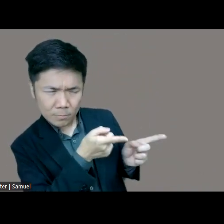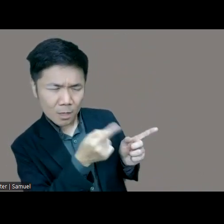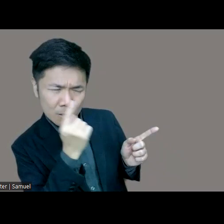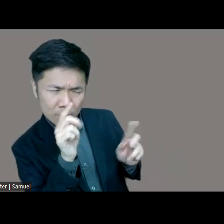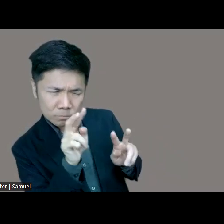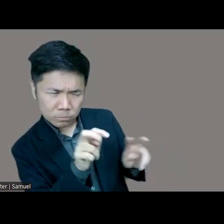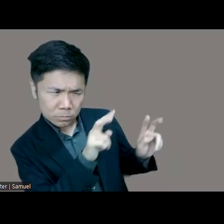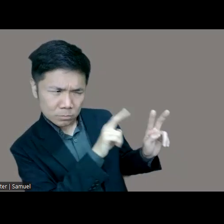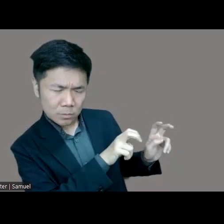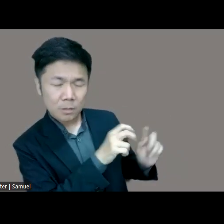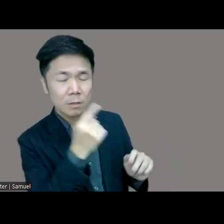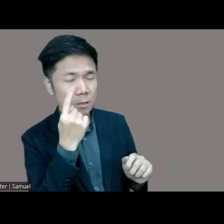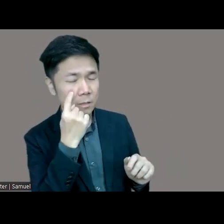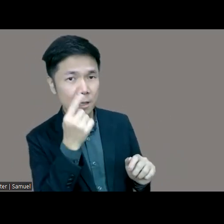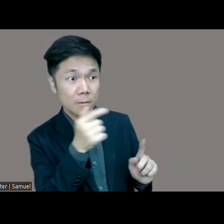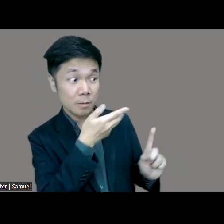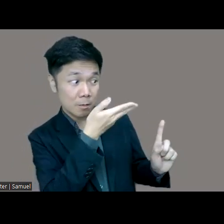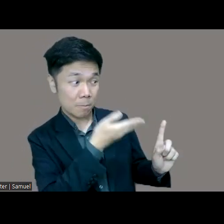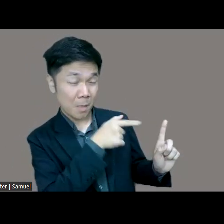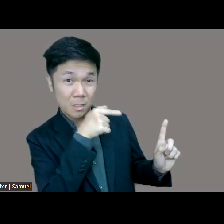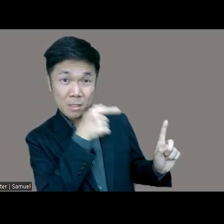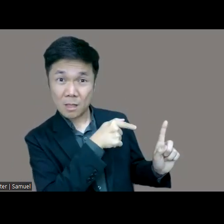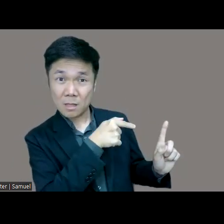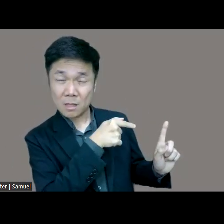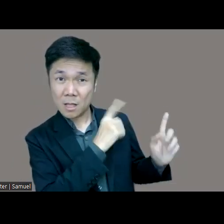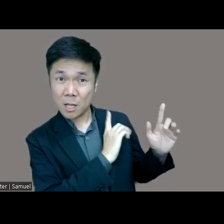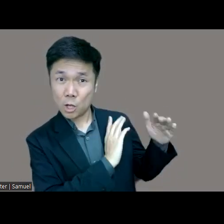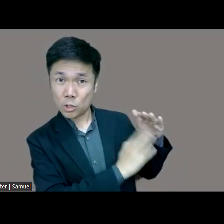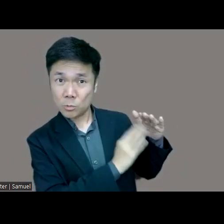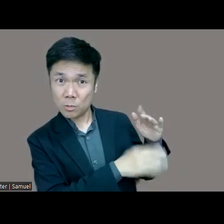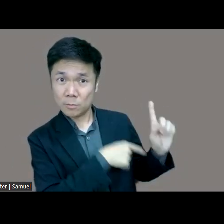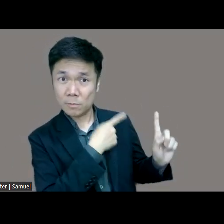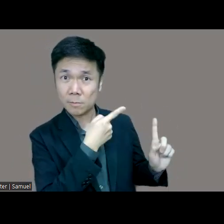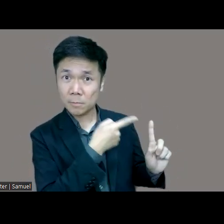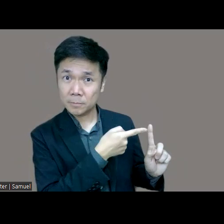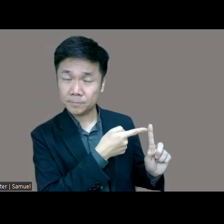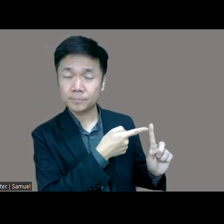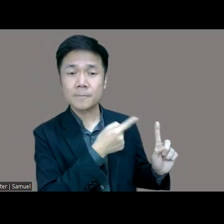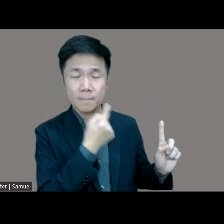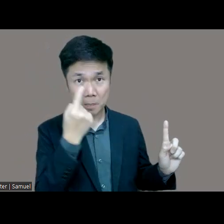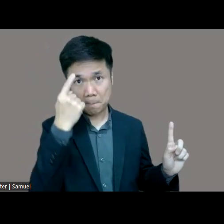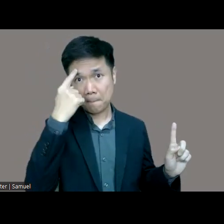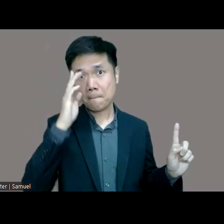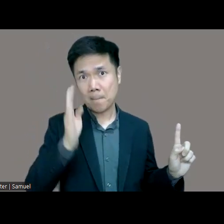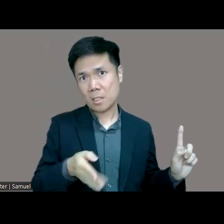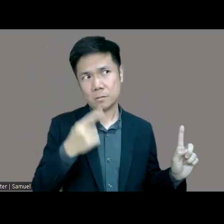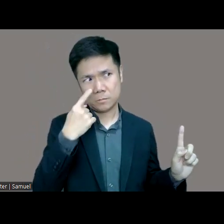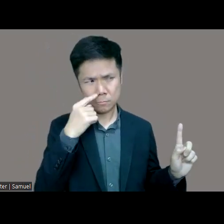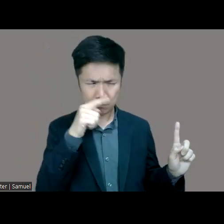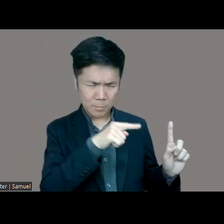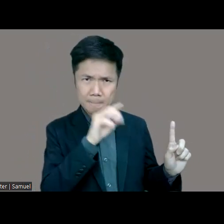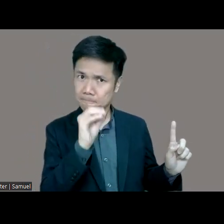the identity and the reputation of the original claimant is respected, right?